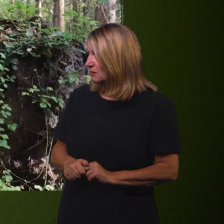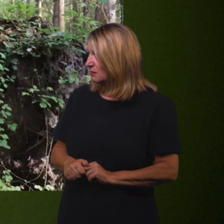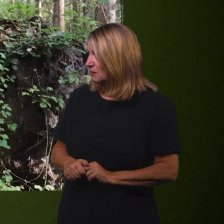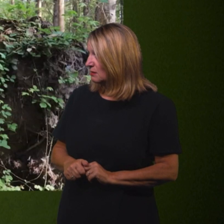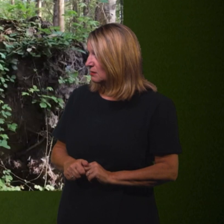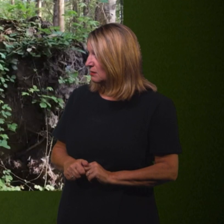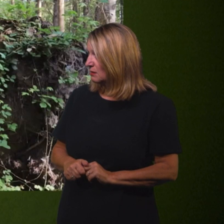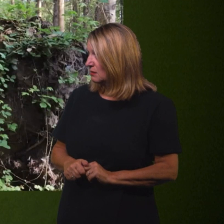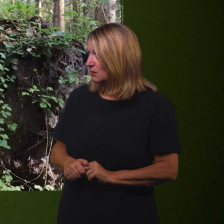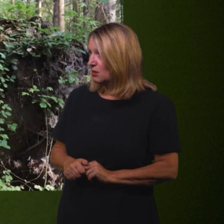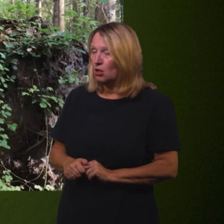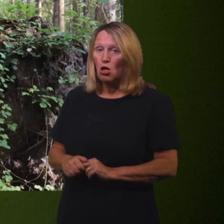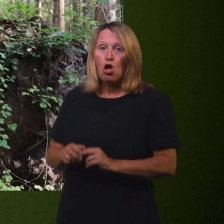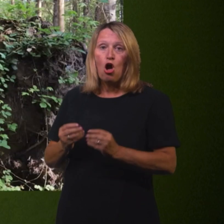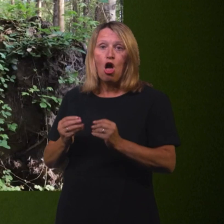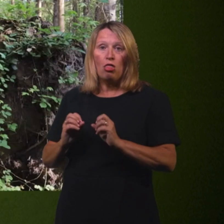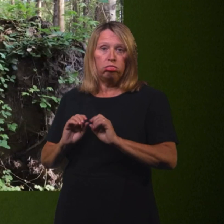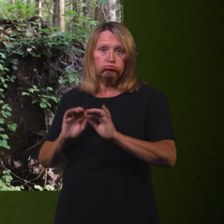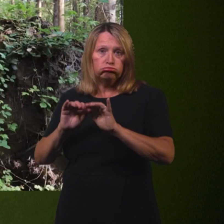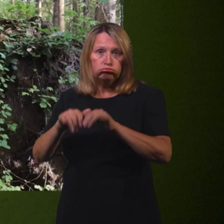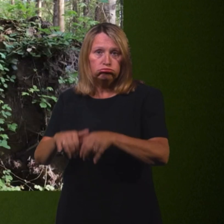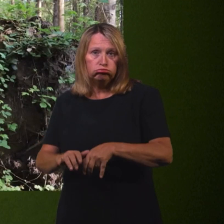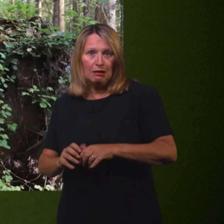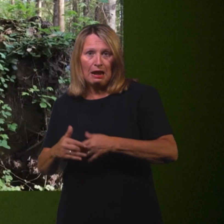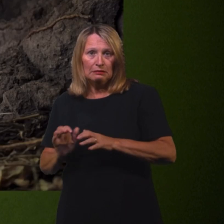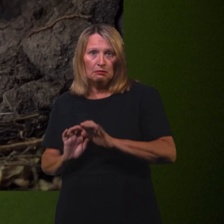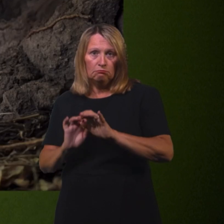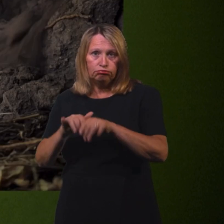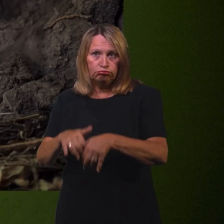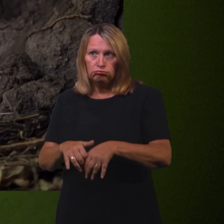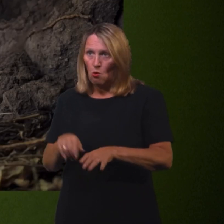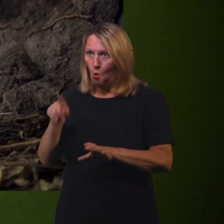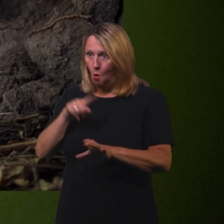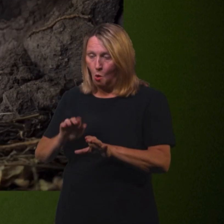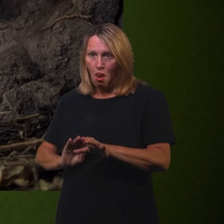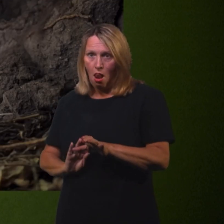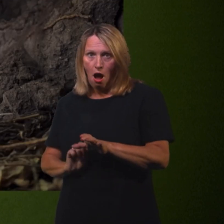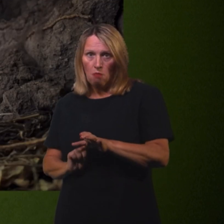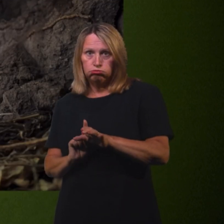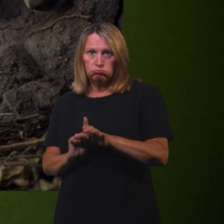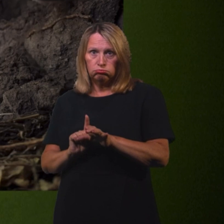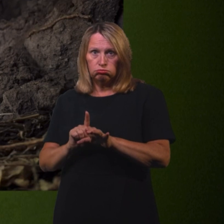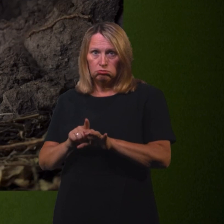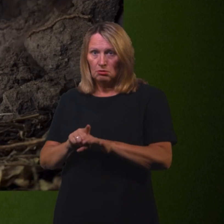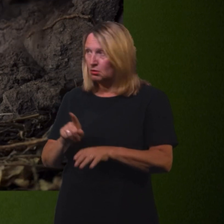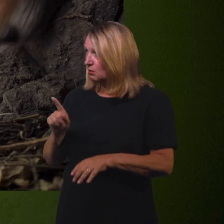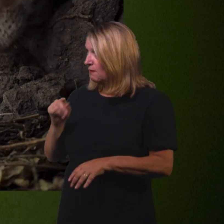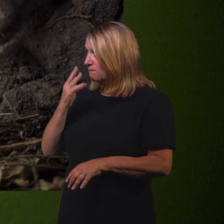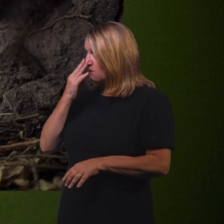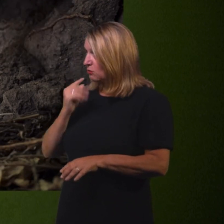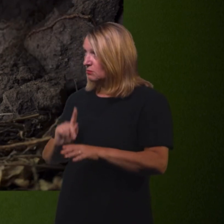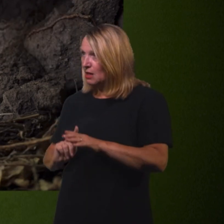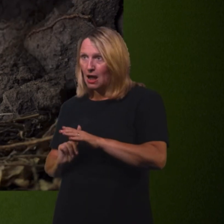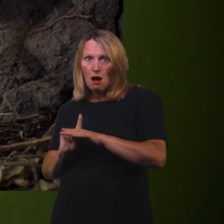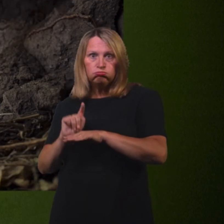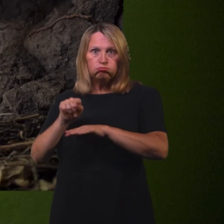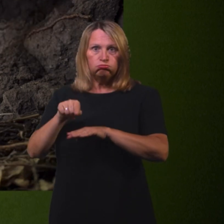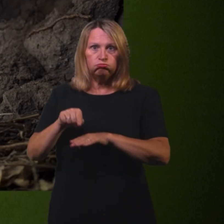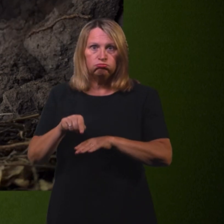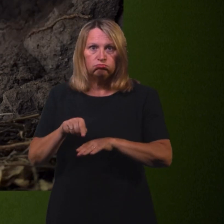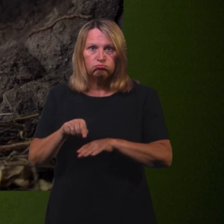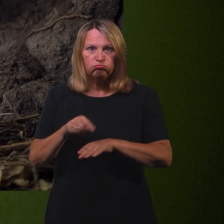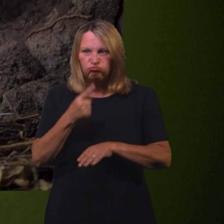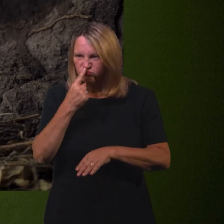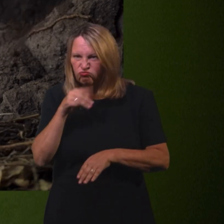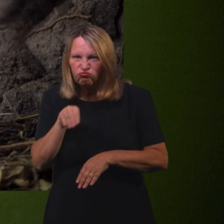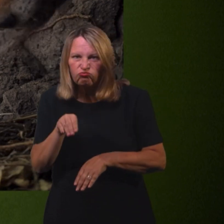The earth begins to tumble in to the nest. A hole appears. The fox has made it through. Here comes the snout. And of course, now